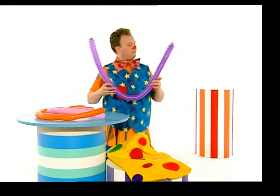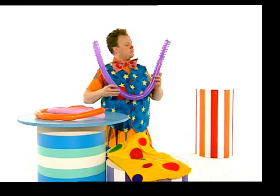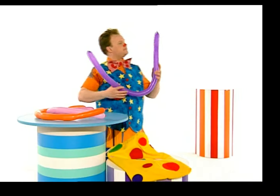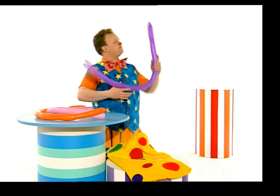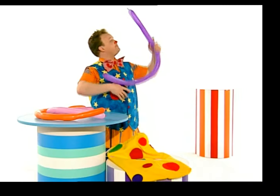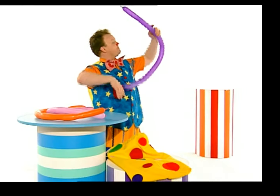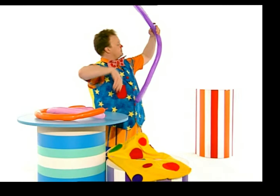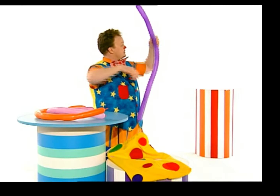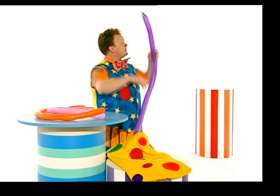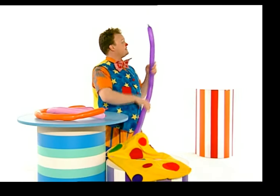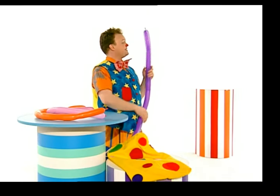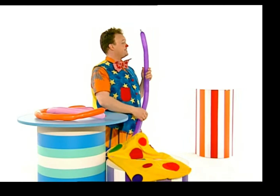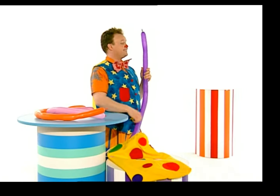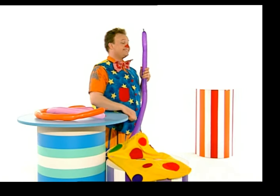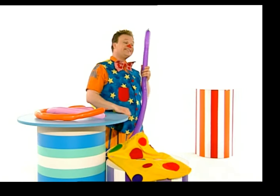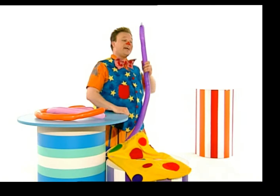What colour is that balloon, Mr. Tumble?